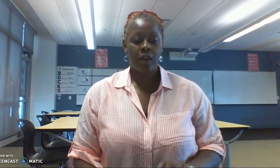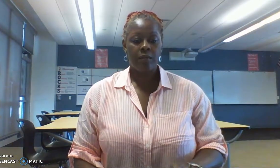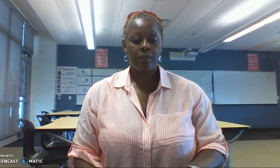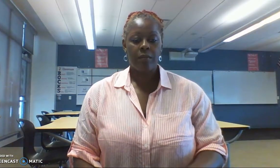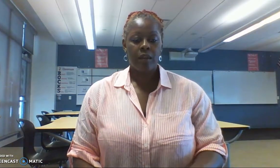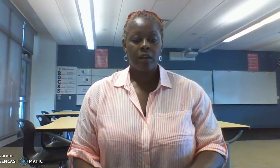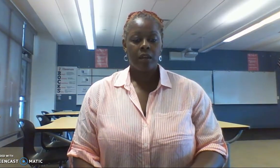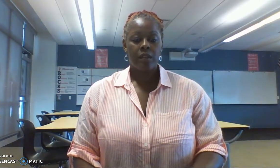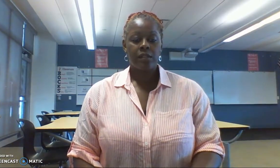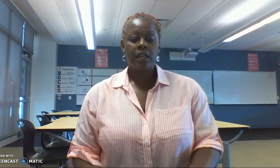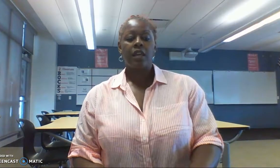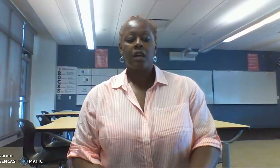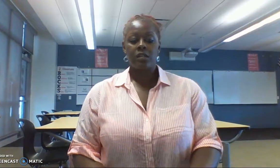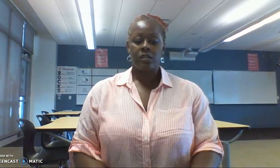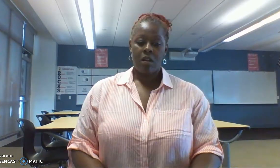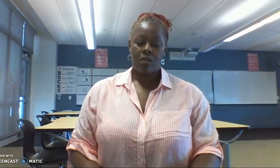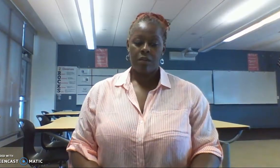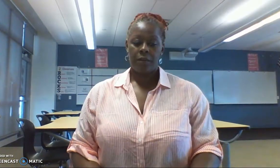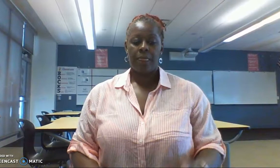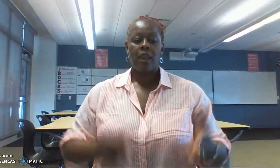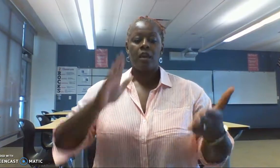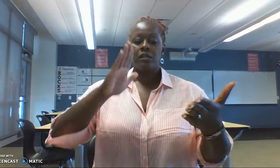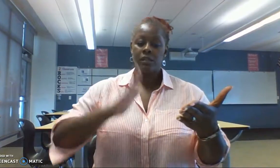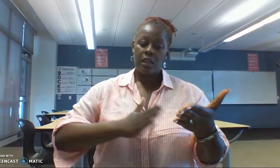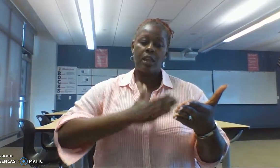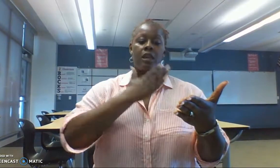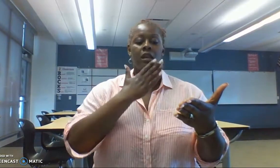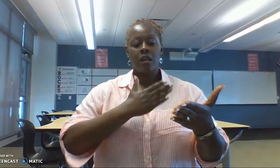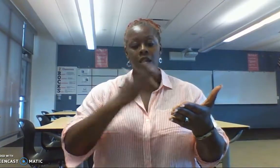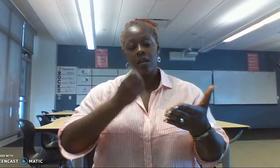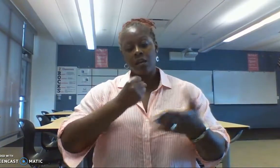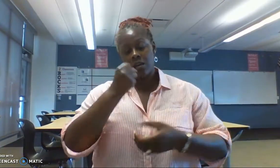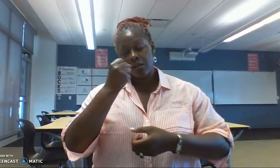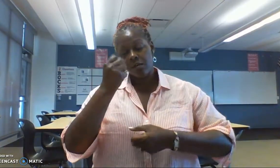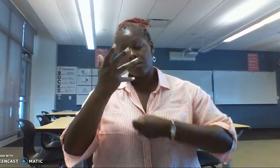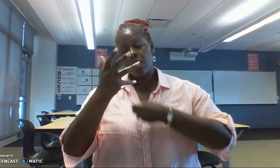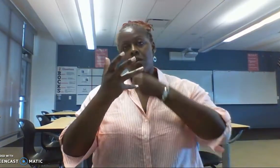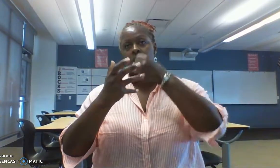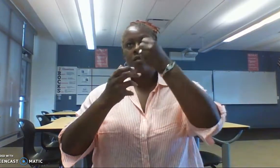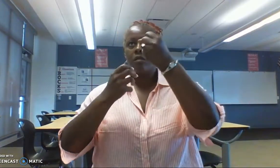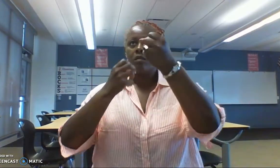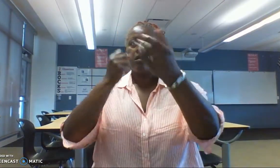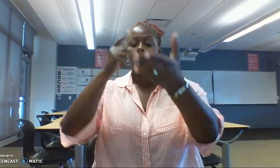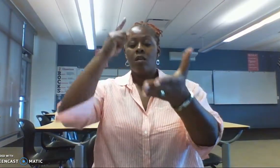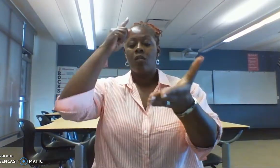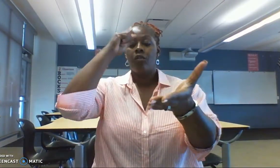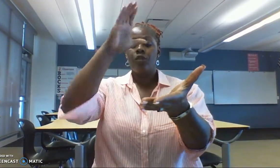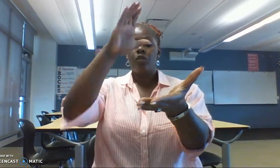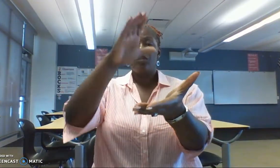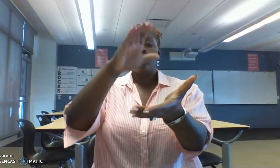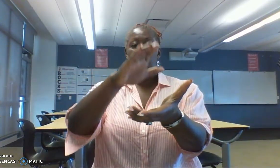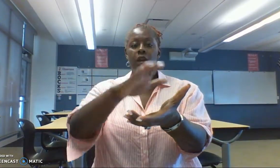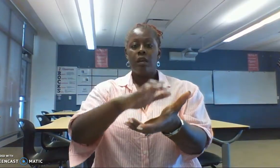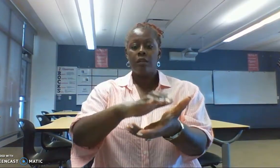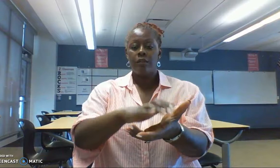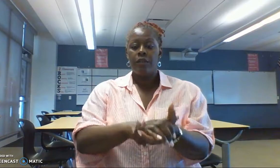from sing a song. Sing a song full of